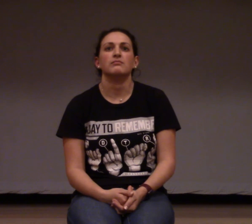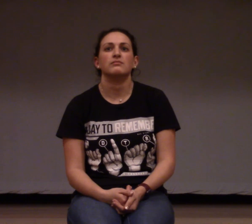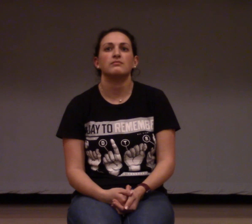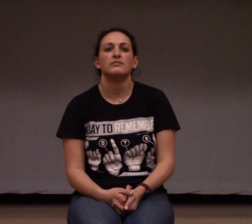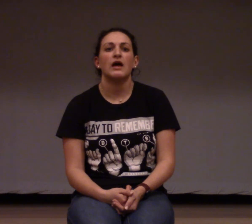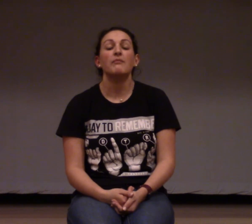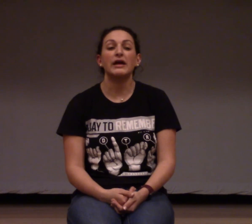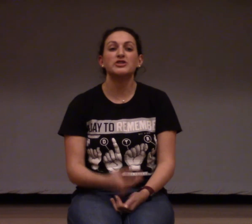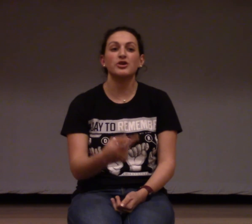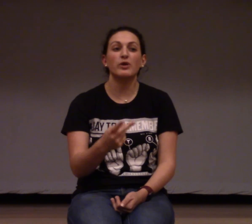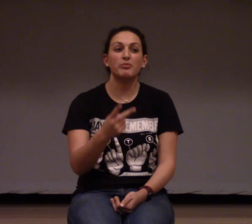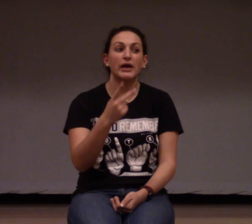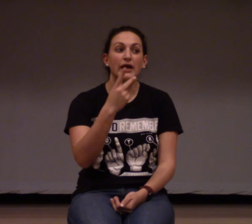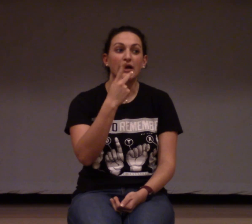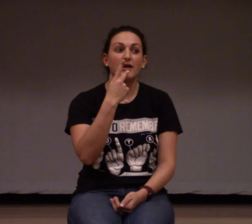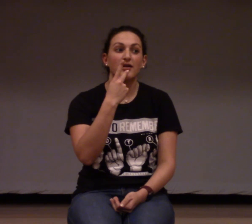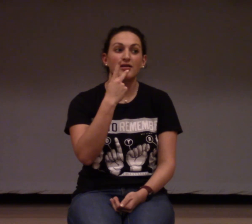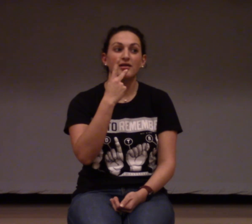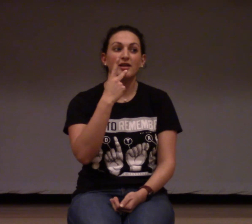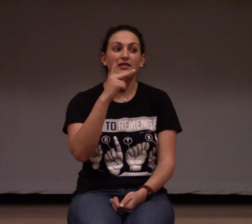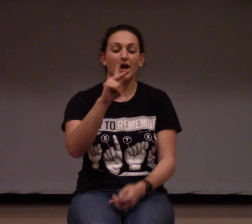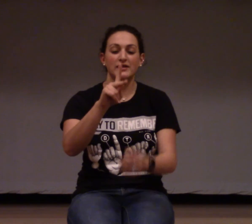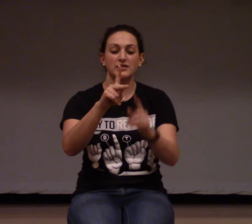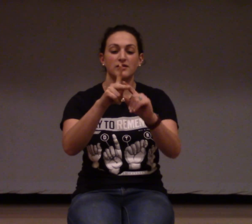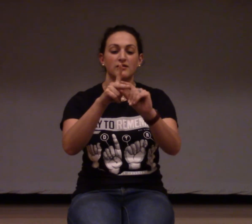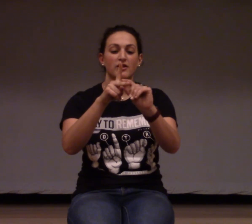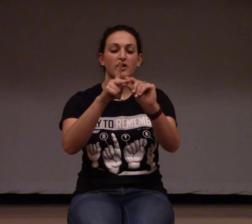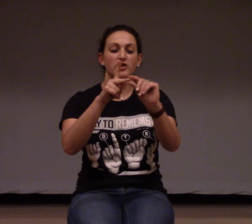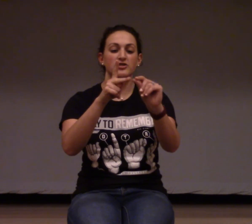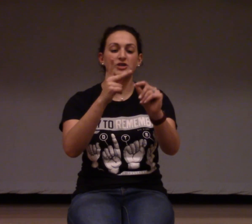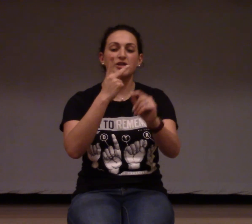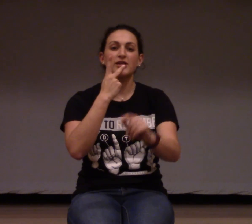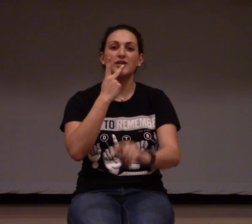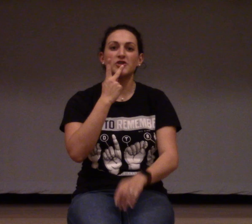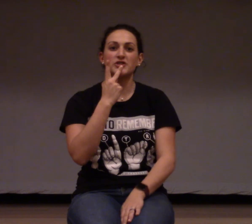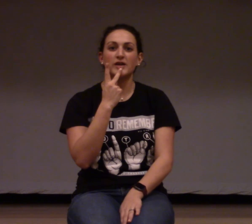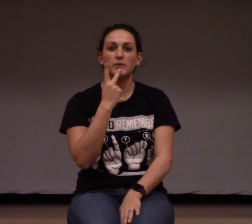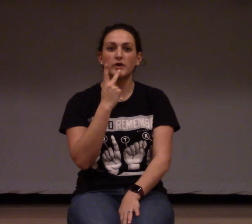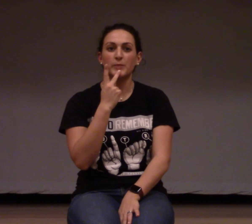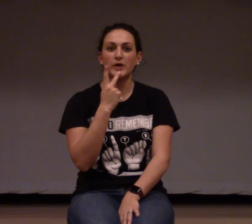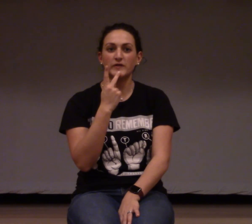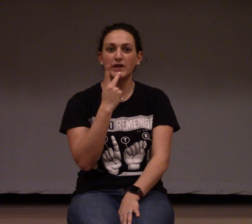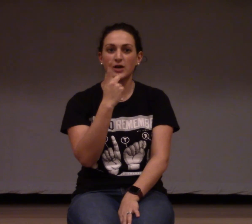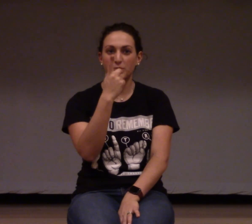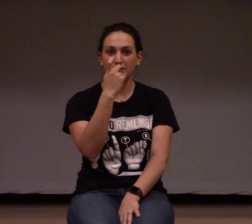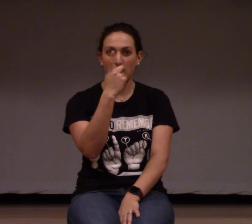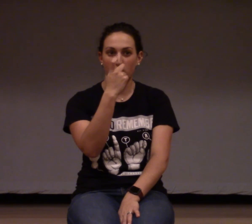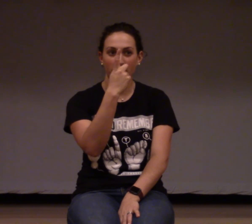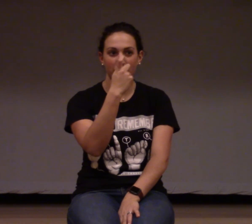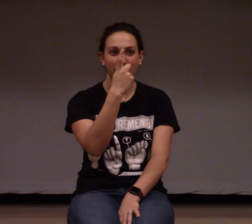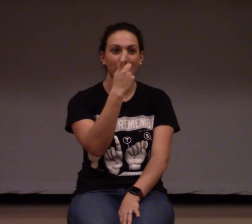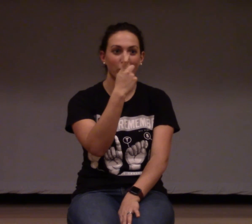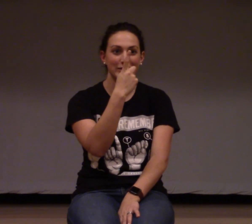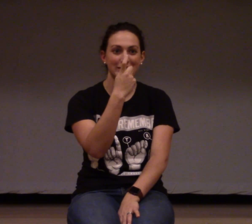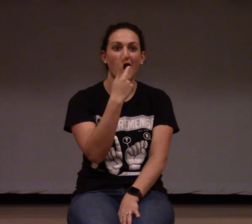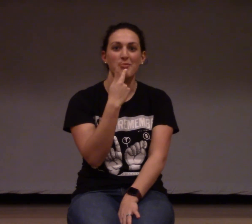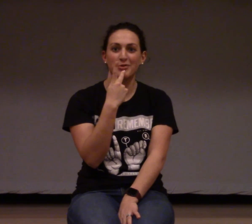them. Make sure with pink that you're touching your chin with your middle finger, but that pointer finger is up.